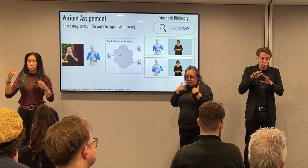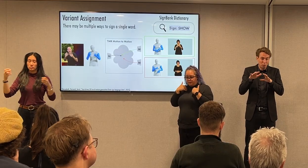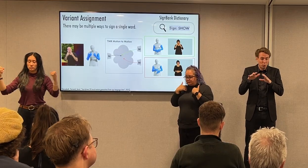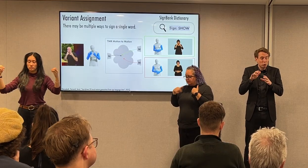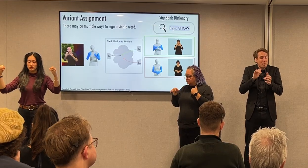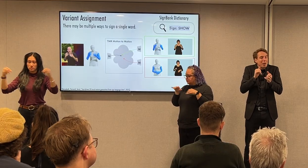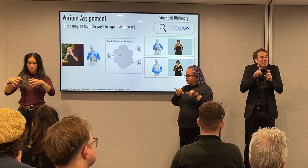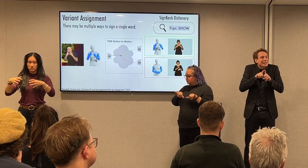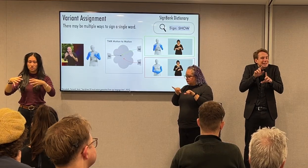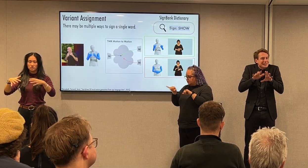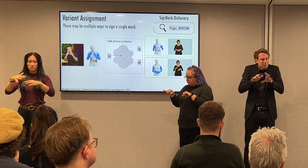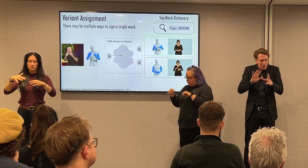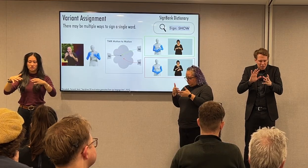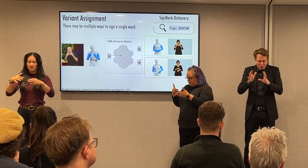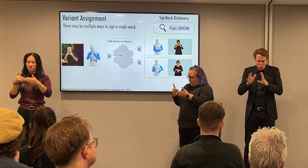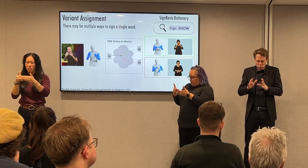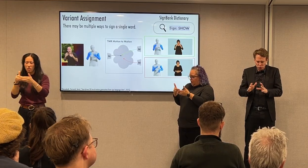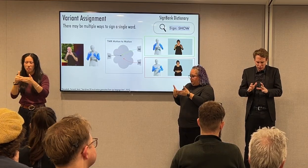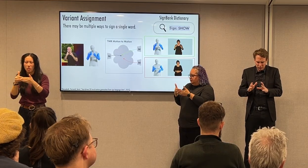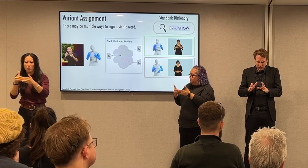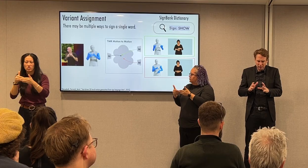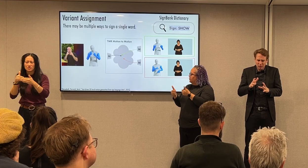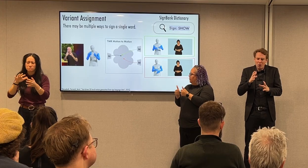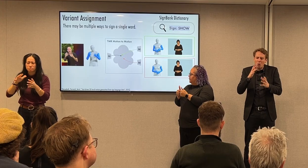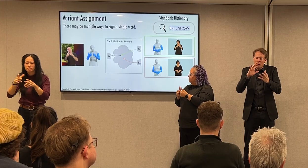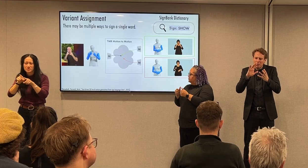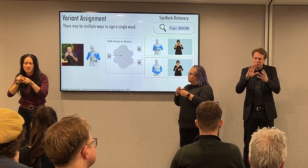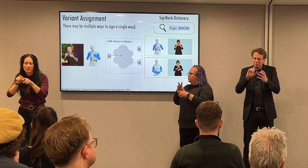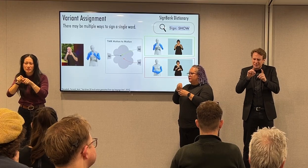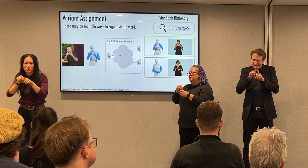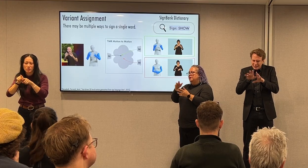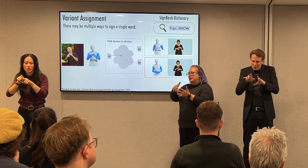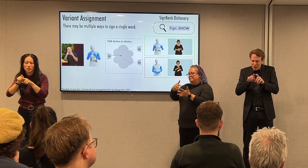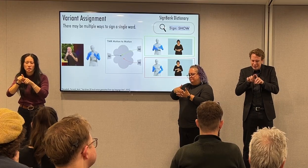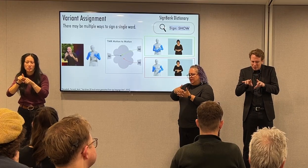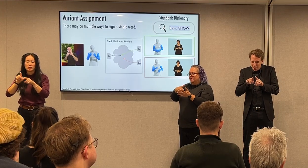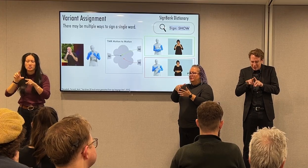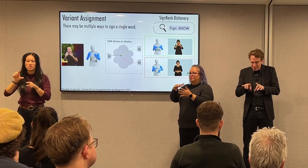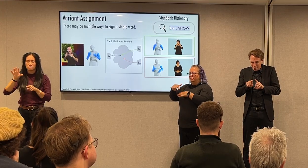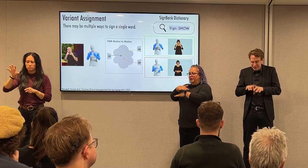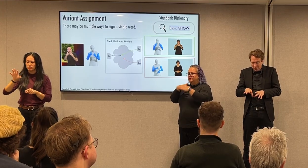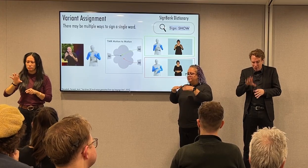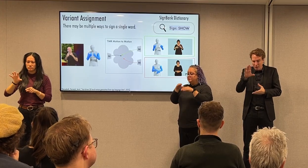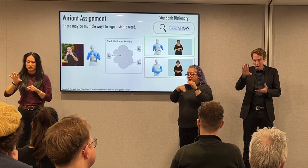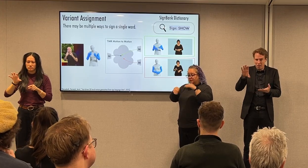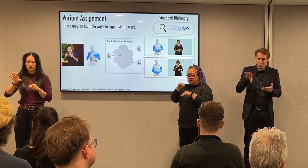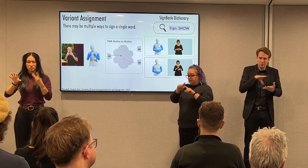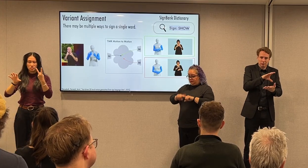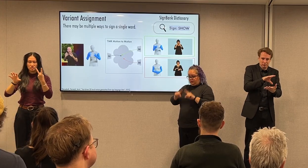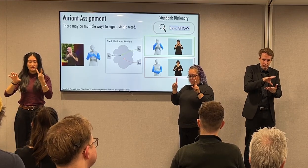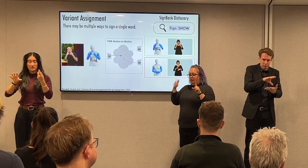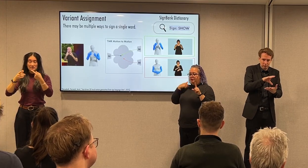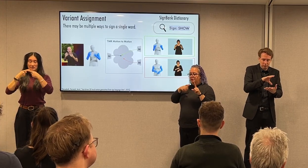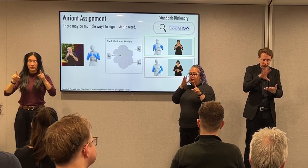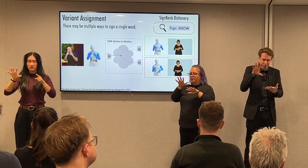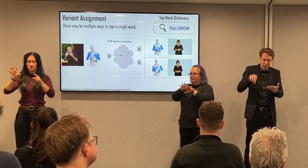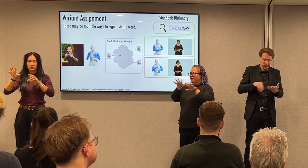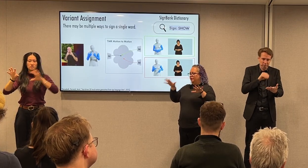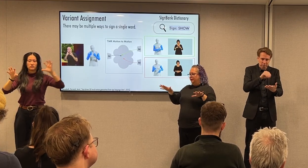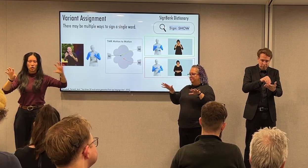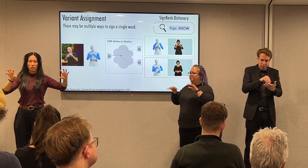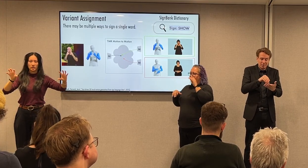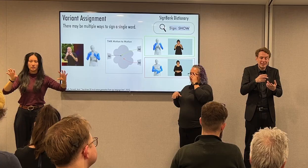similar will be closer together within the embedding space, and two motions that are more different will be further